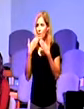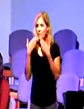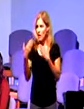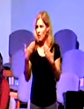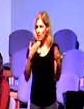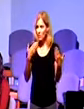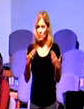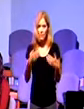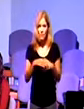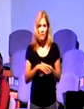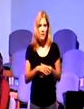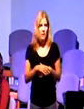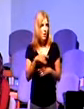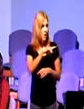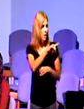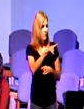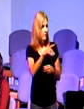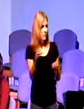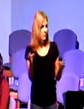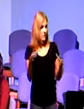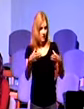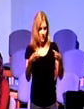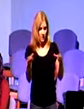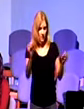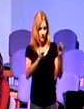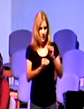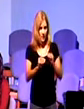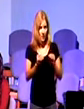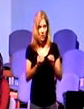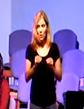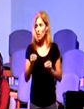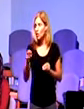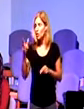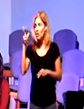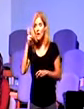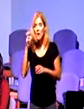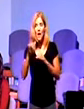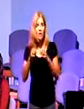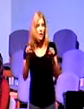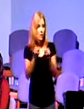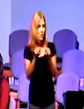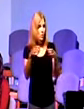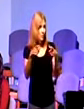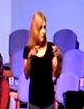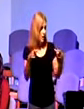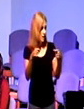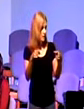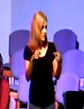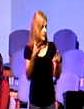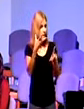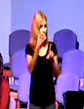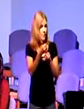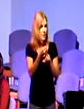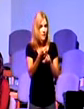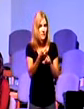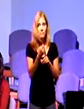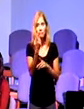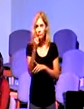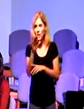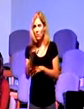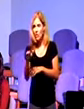one of you. Every one of you who have packed a box, you're going to hear how that shoebox has impacted a